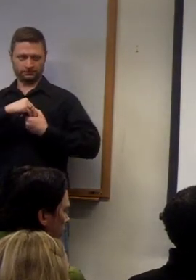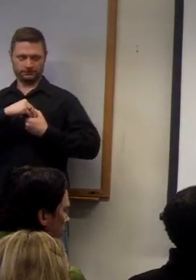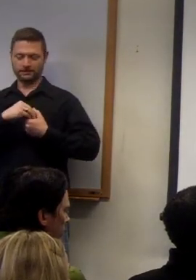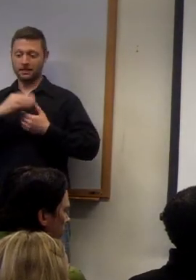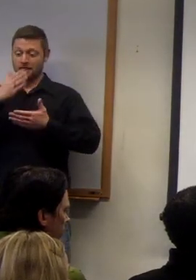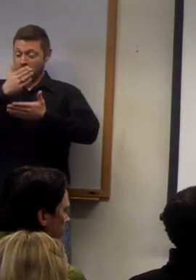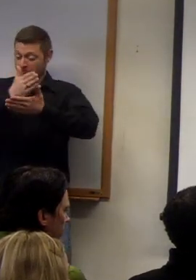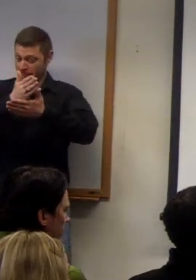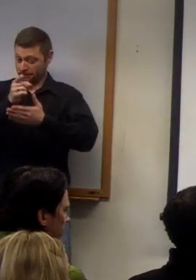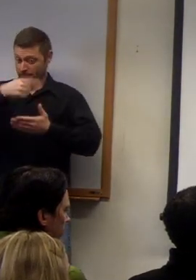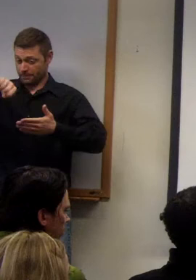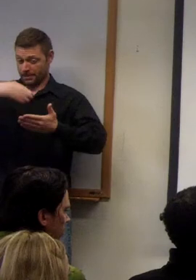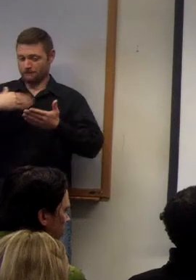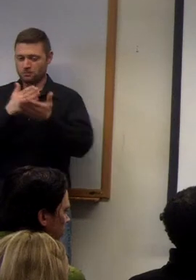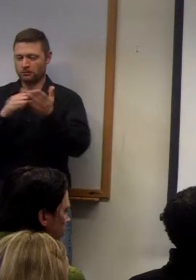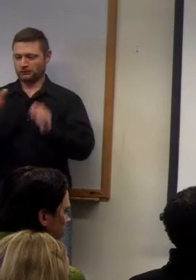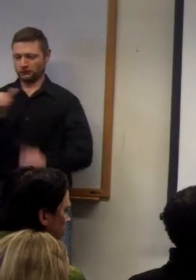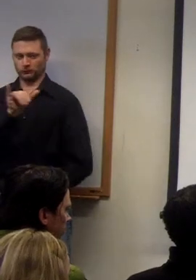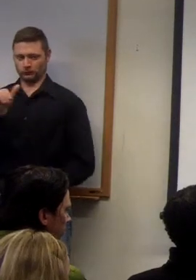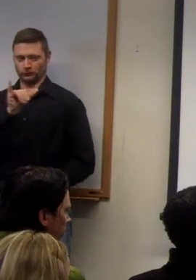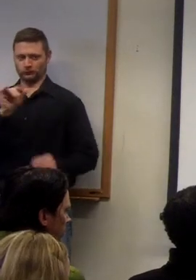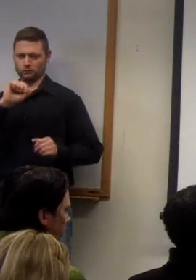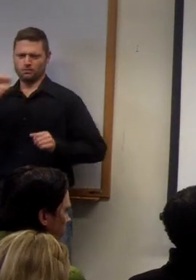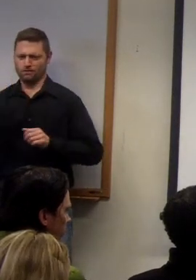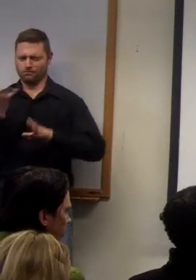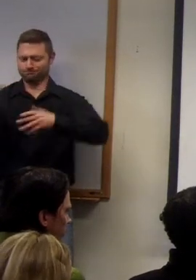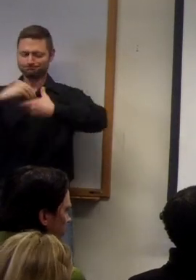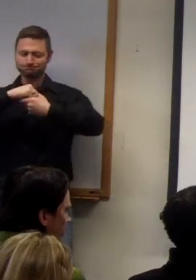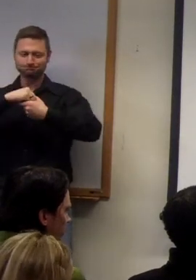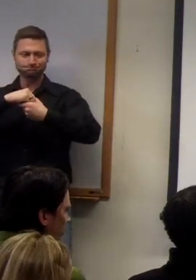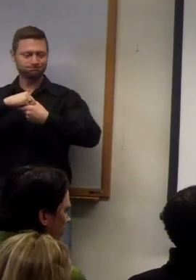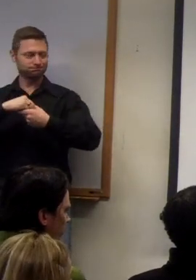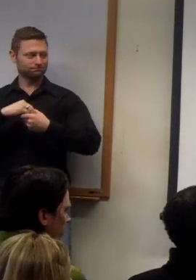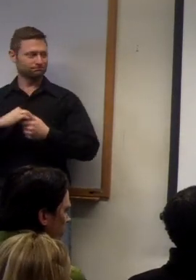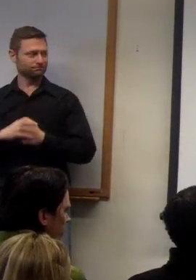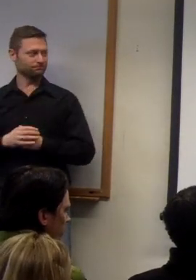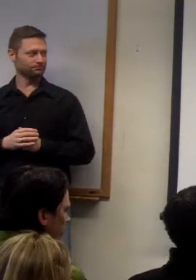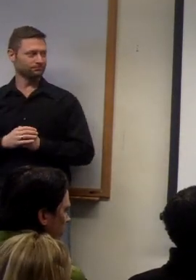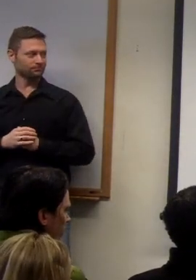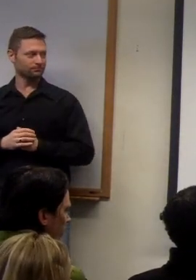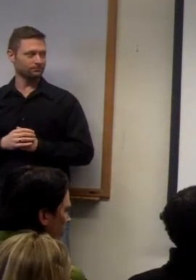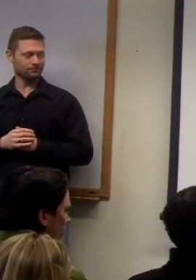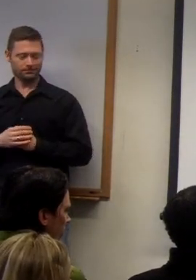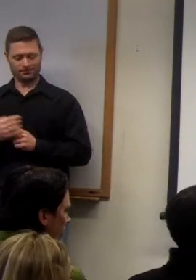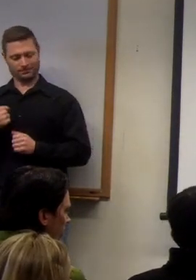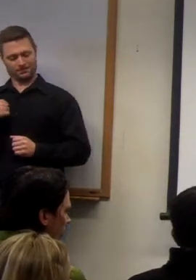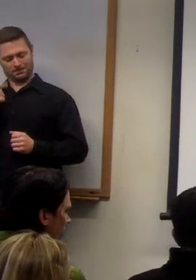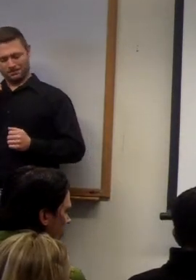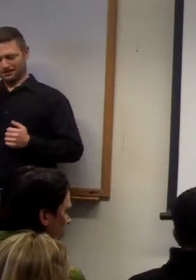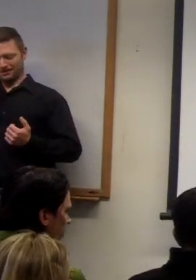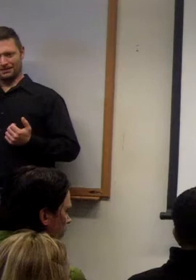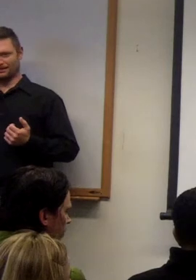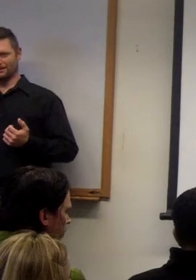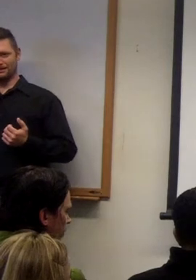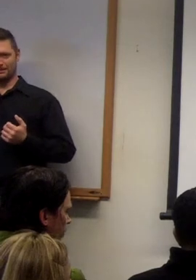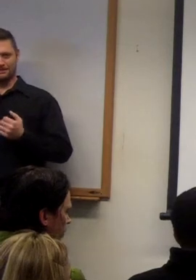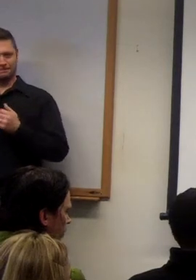have a part in this. And what killed me the most about that is that chances